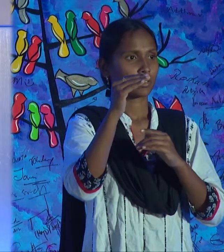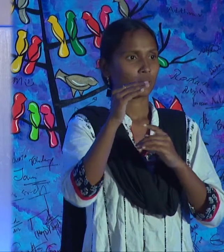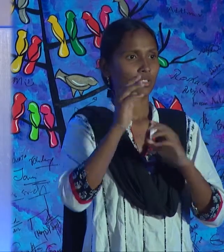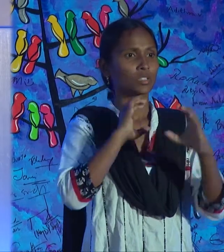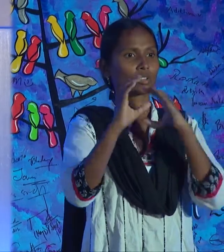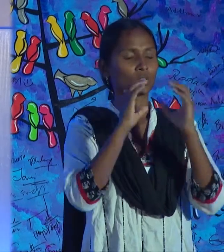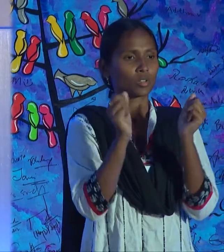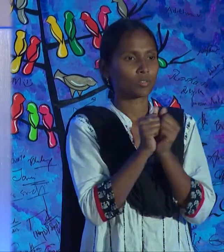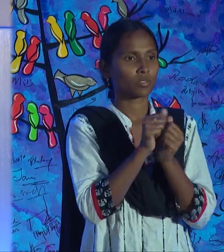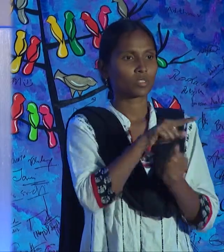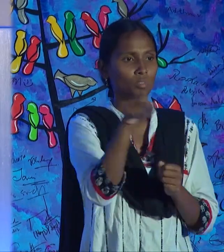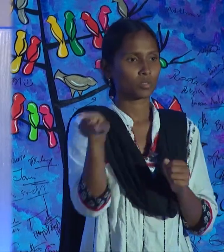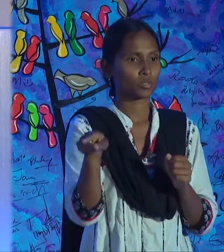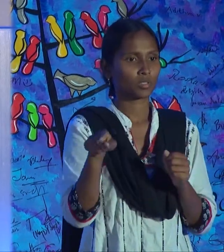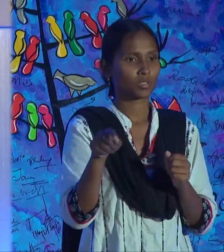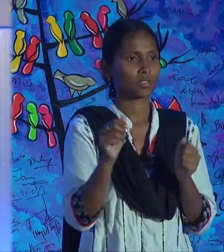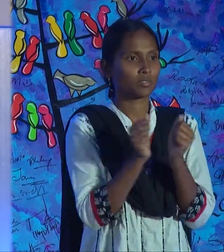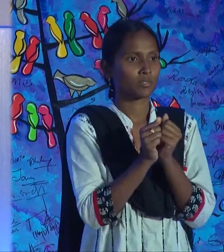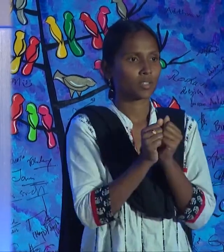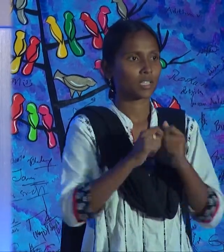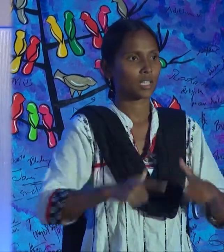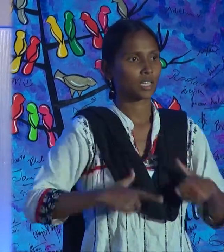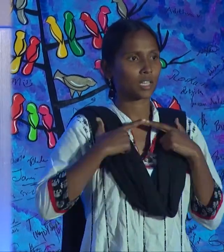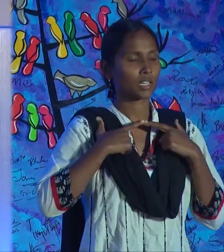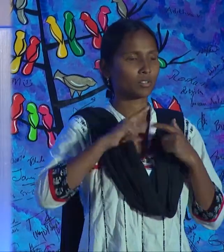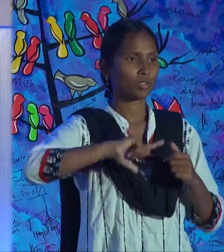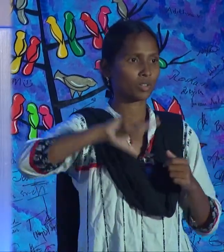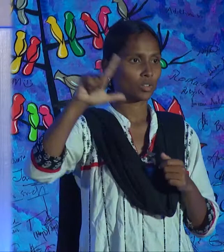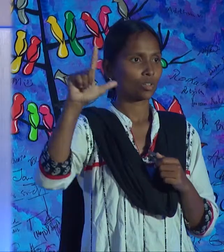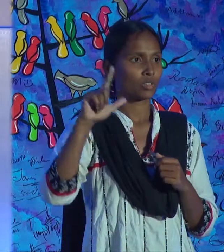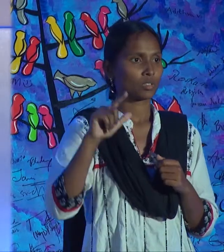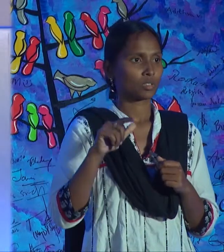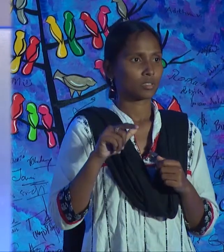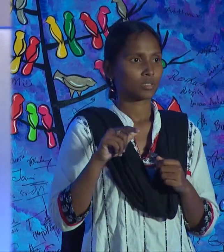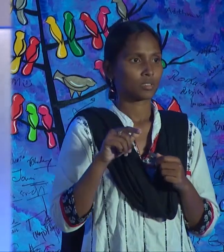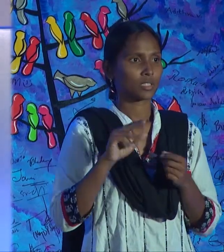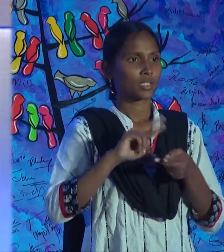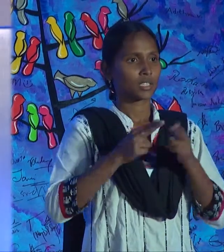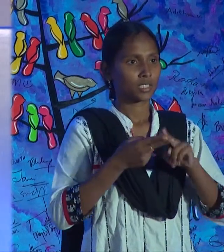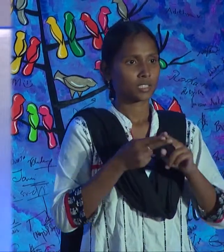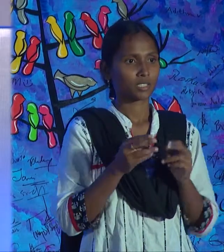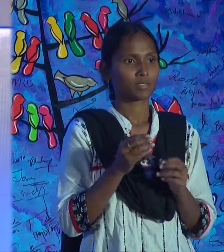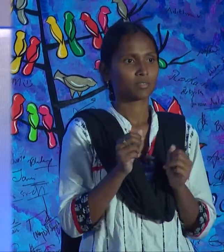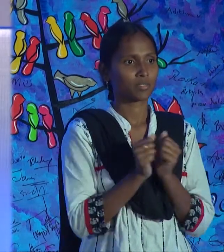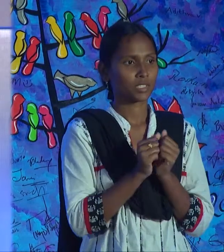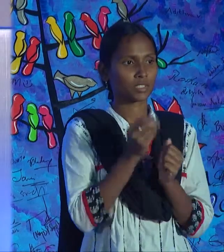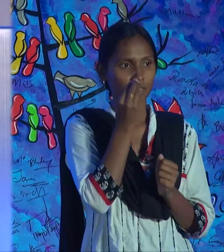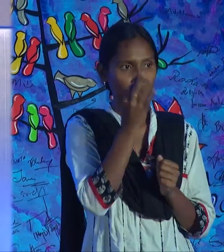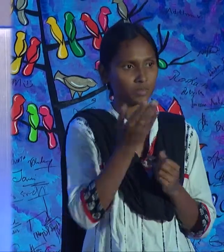with our audience and build lifelong relationship with them is to do one simple thing.